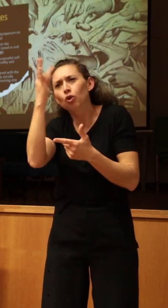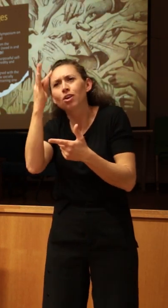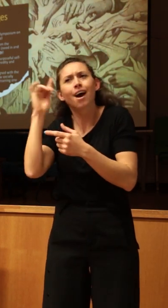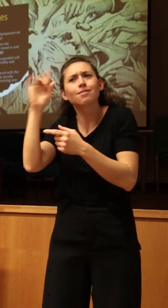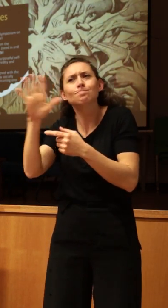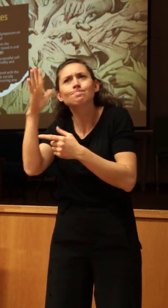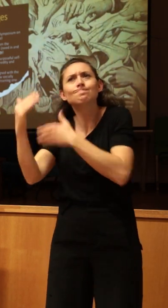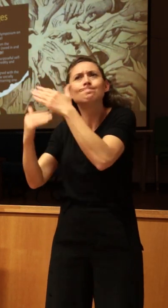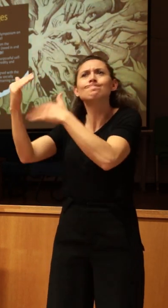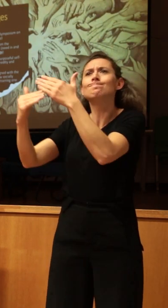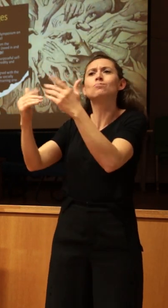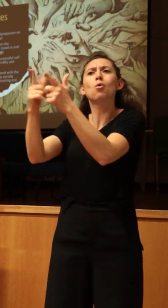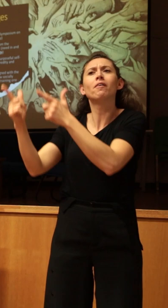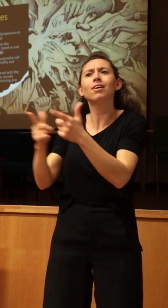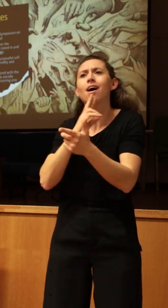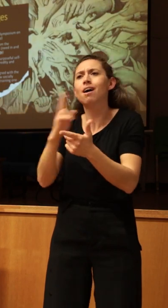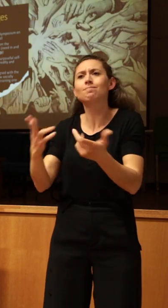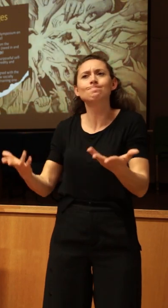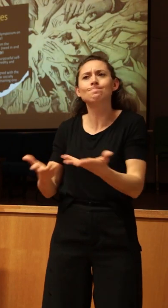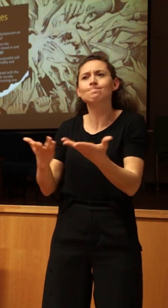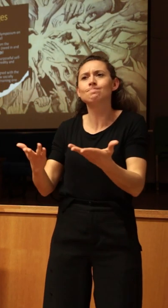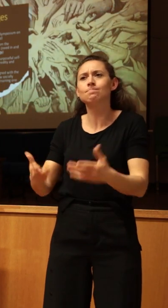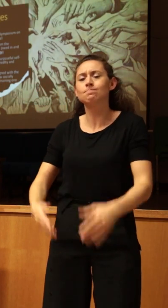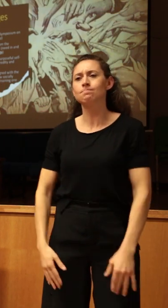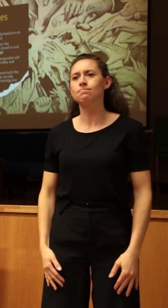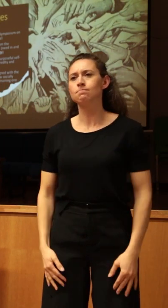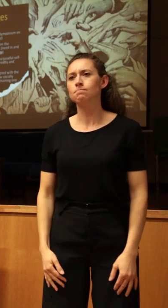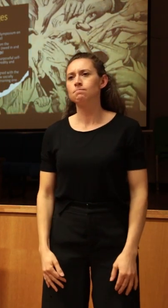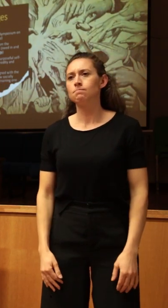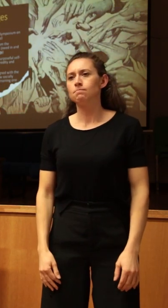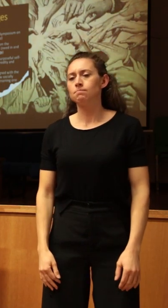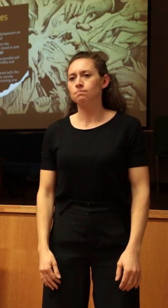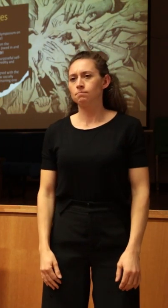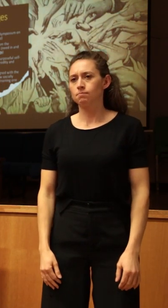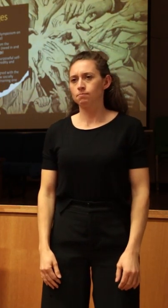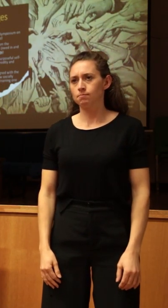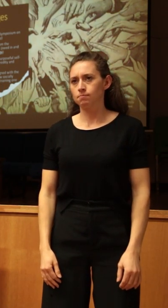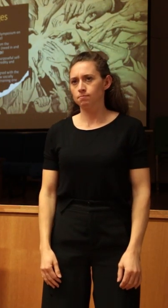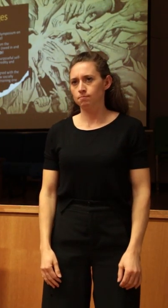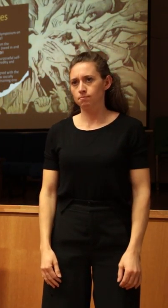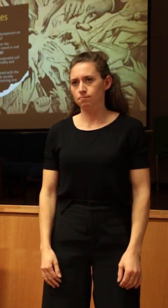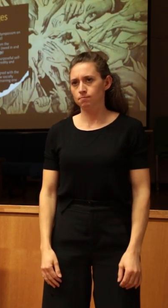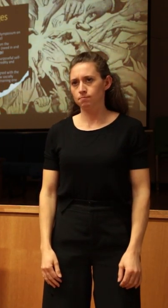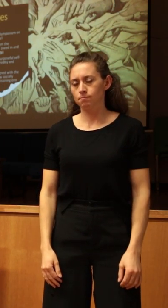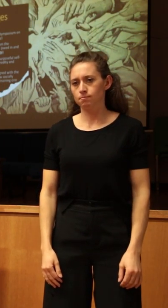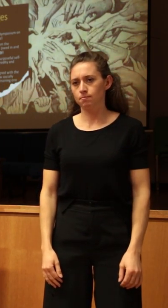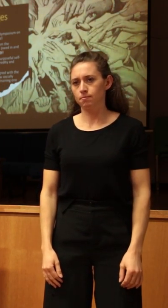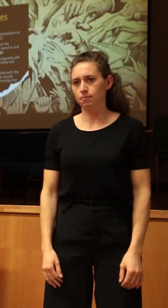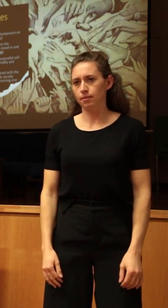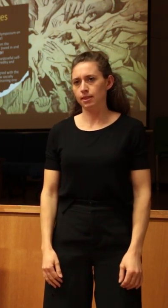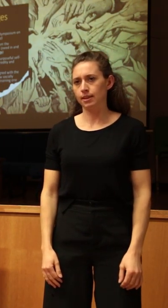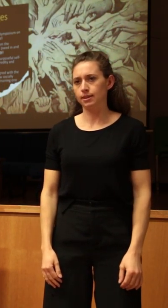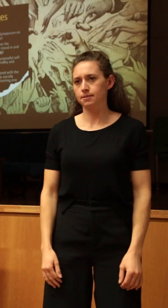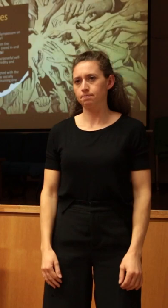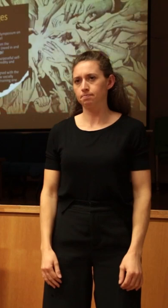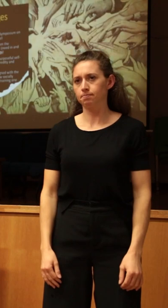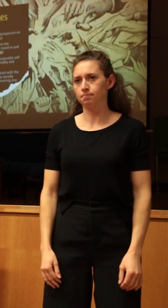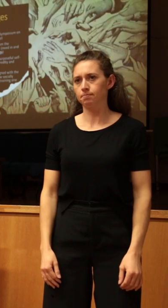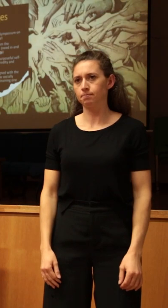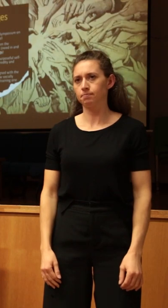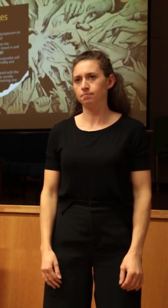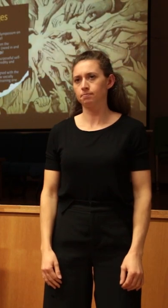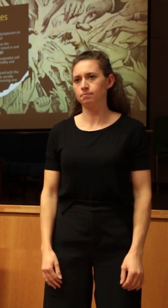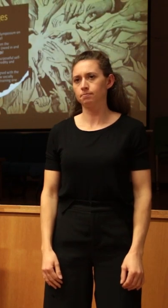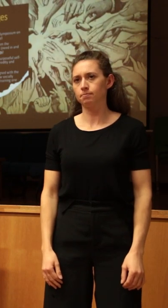psicológicas desarrolladas, entonces no había respuestas. And really they weren't looking for these answers because the psychology and real life were